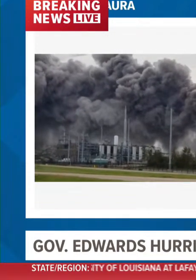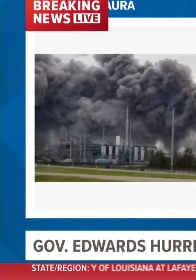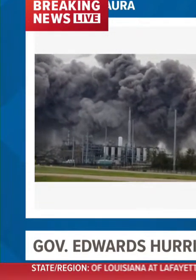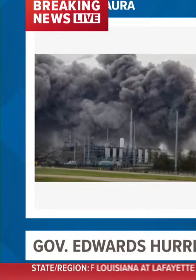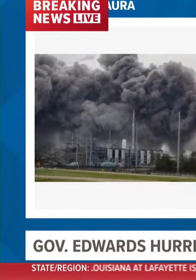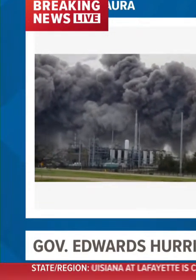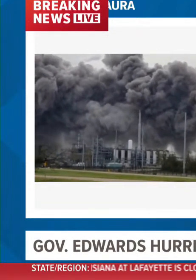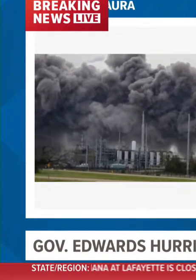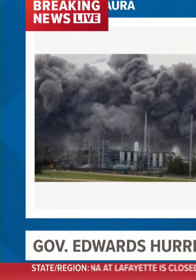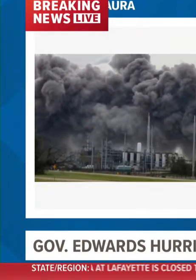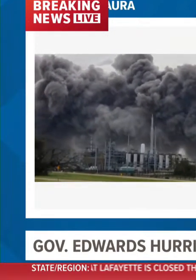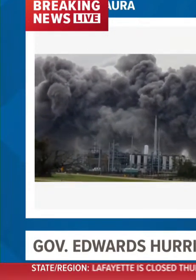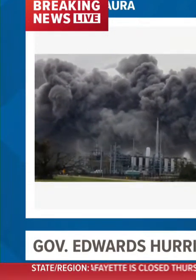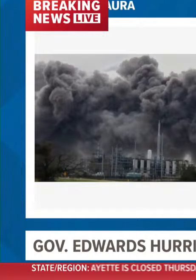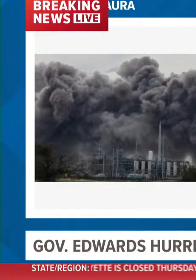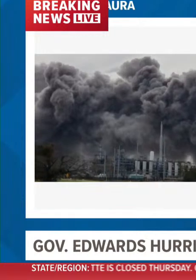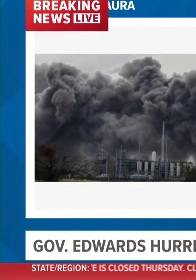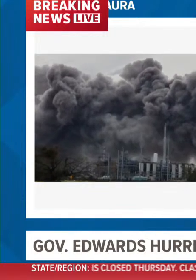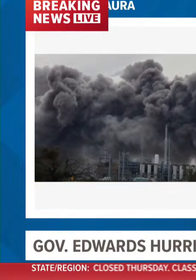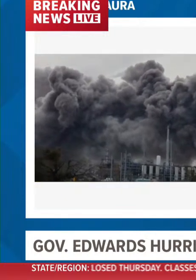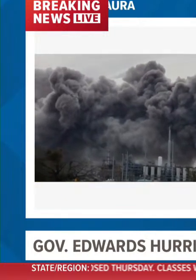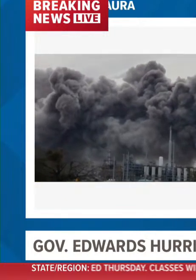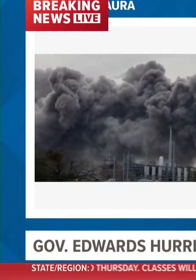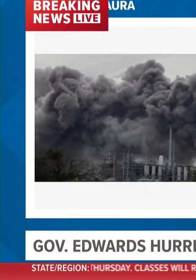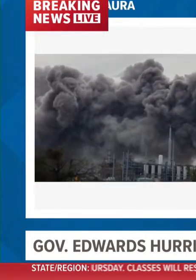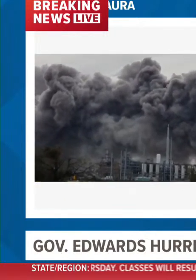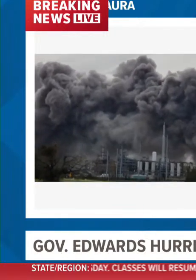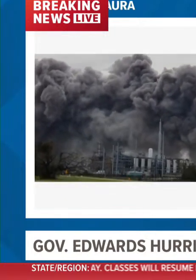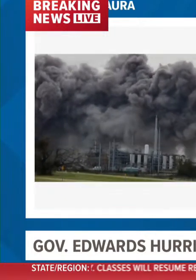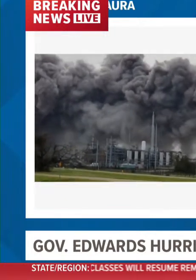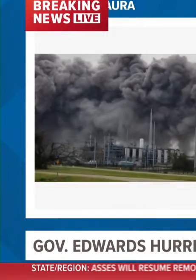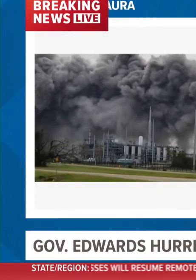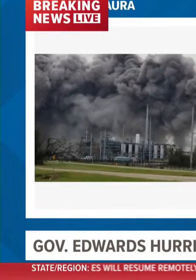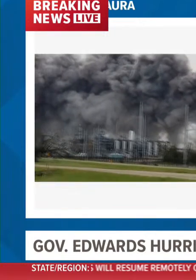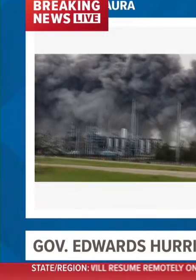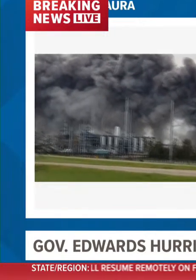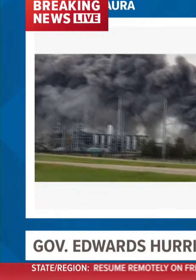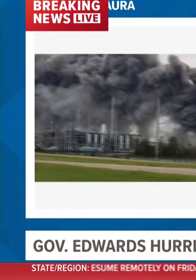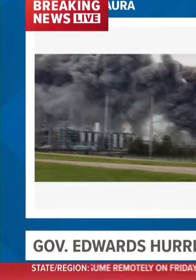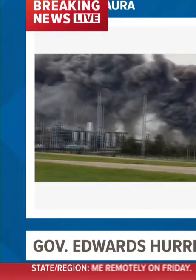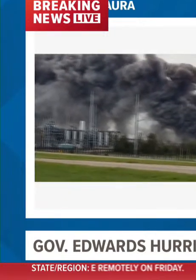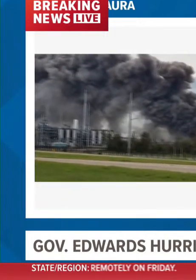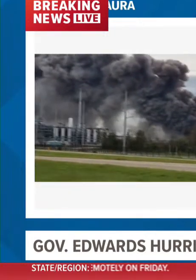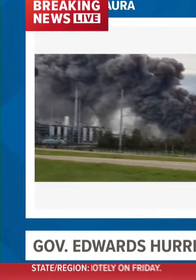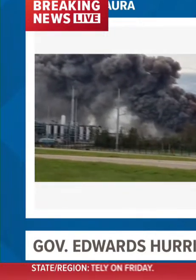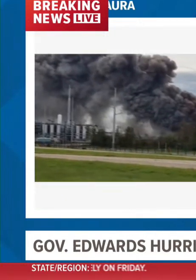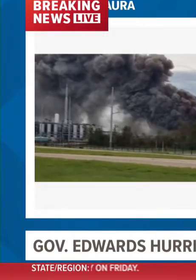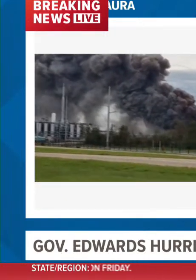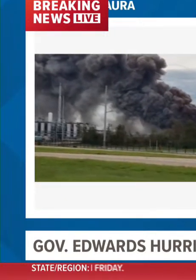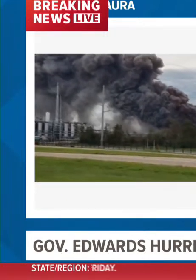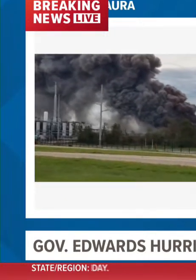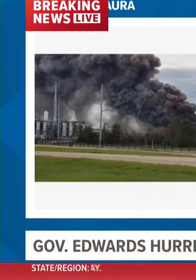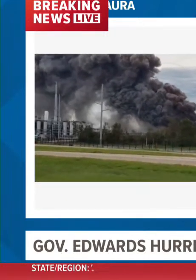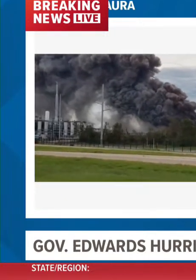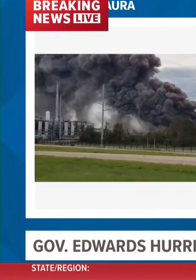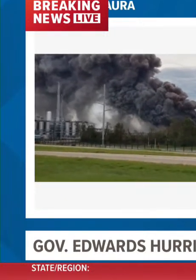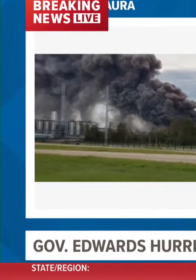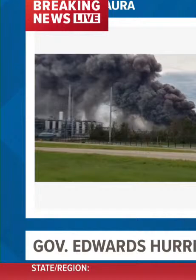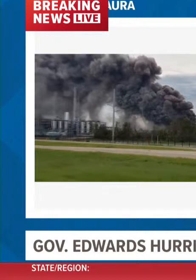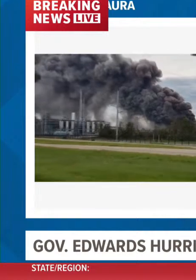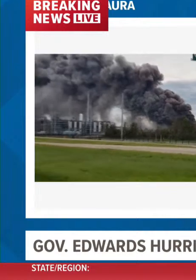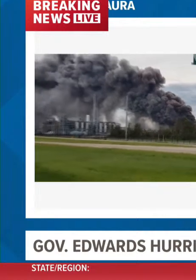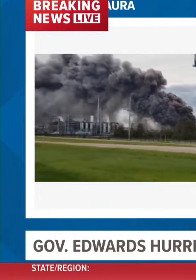flames, and at that time, sometime around 10 o'clock or just before this morning, BioLab contacted state police to respond to the